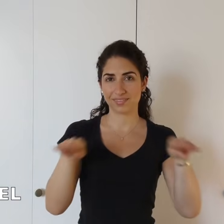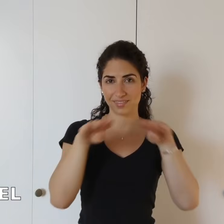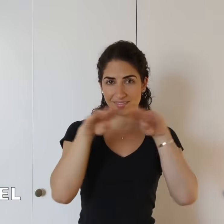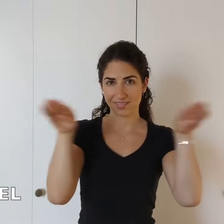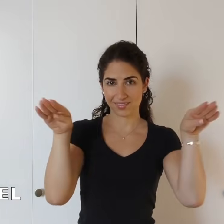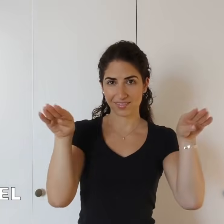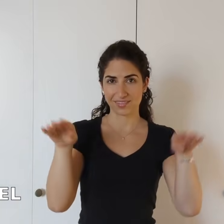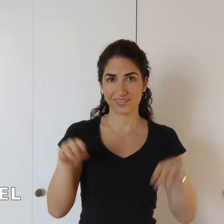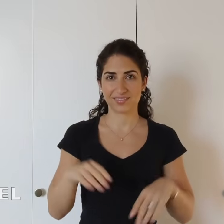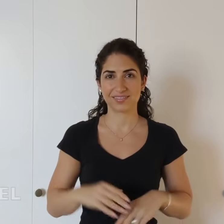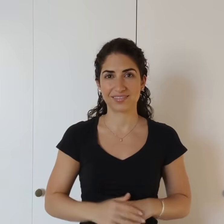Level.